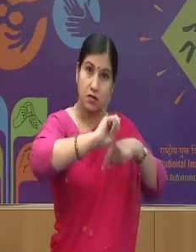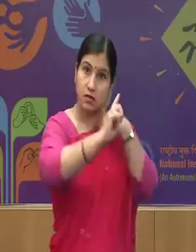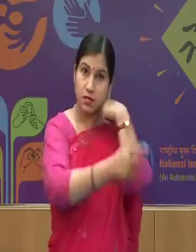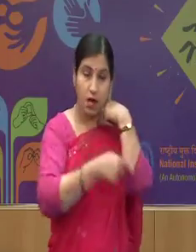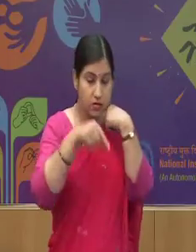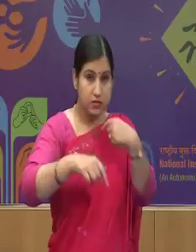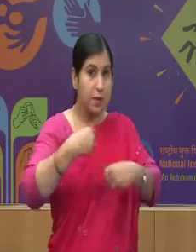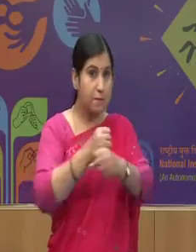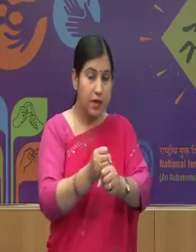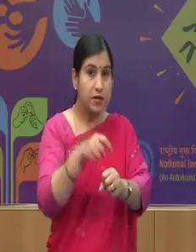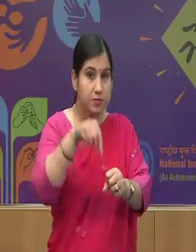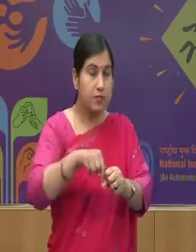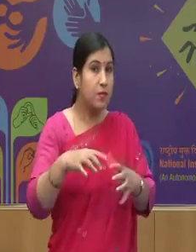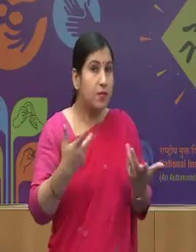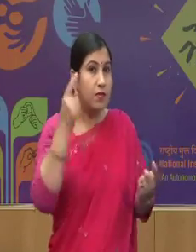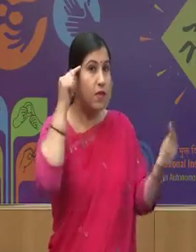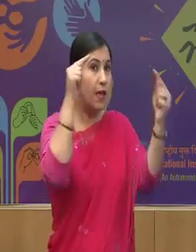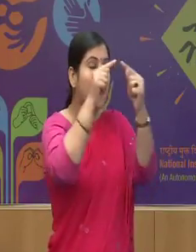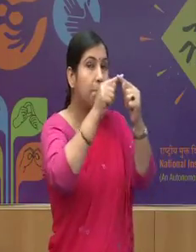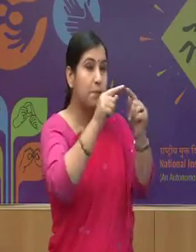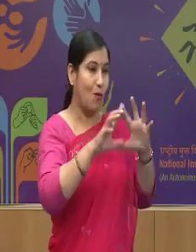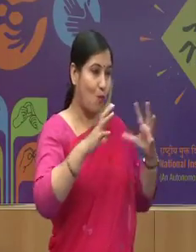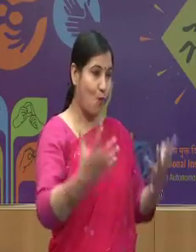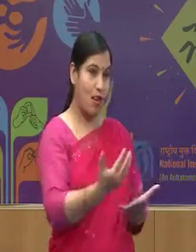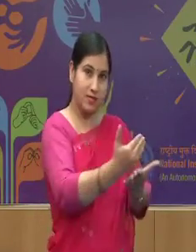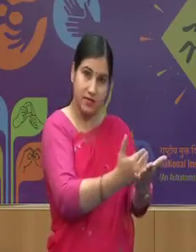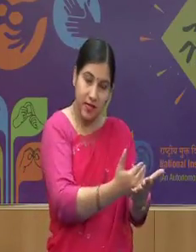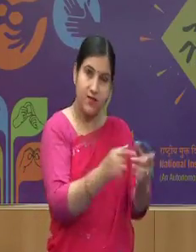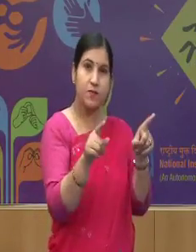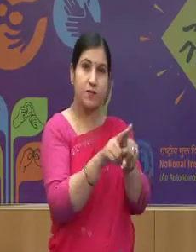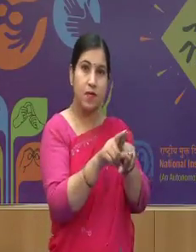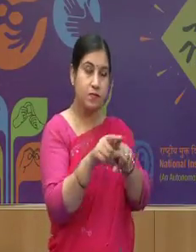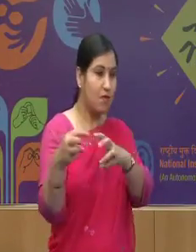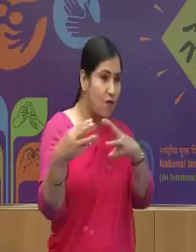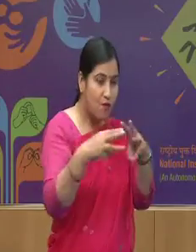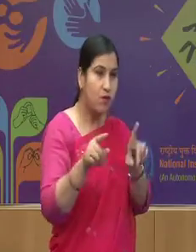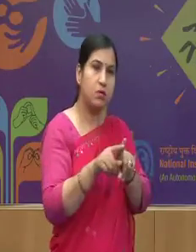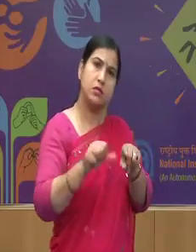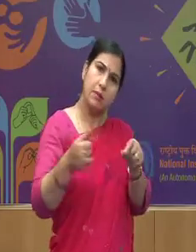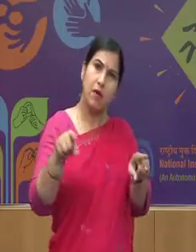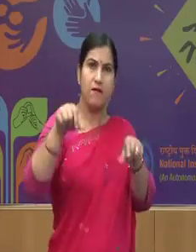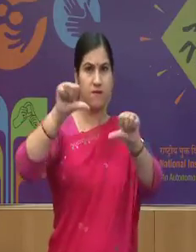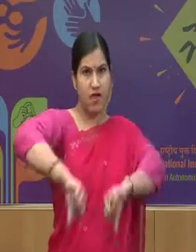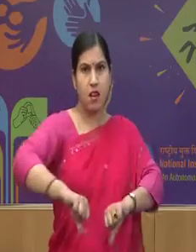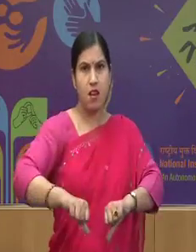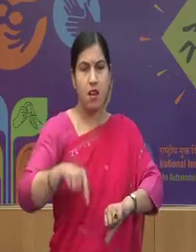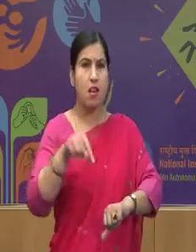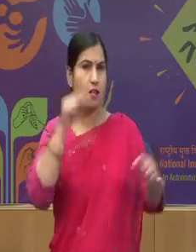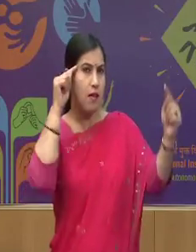world safety and security, had also failed in its objective to